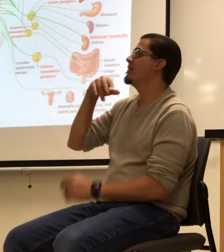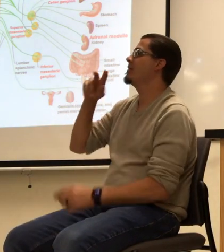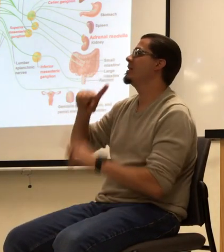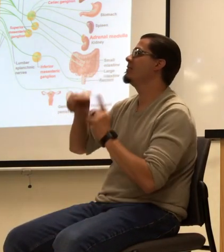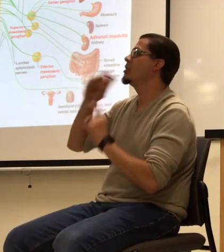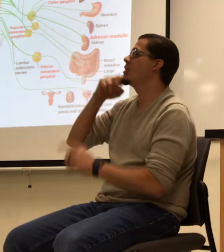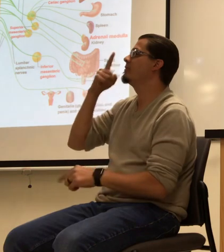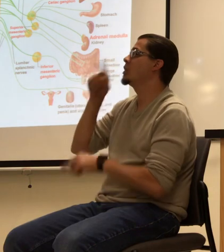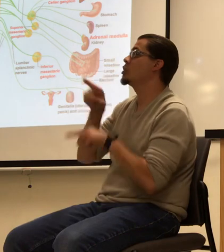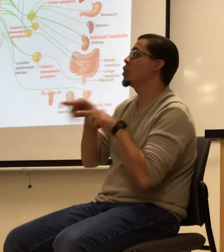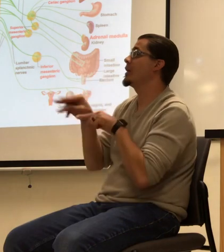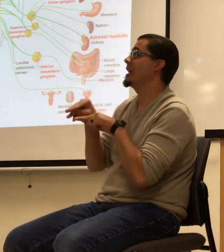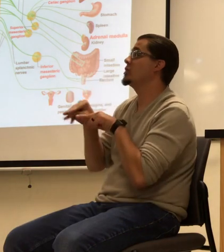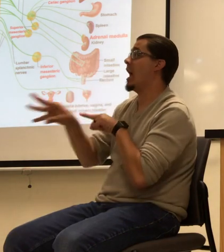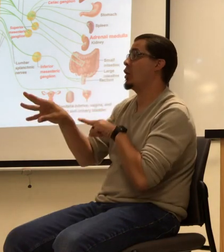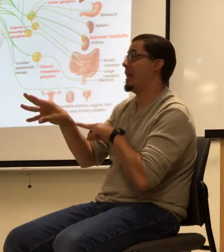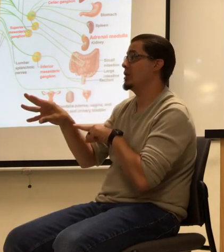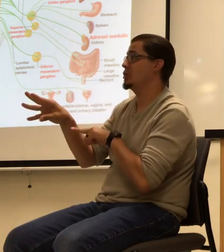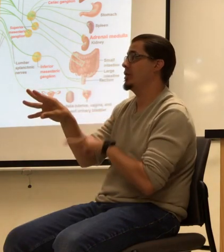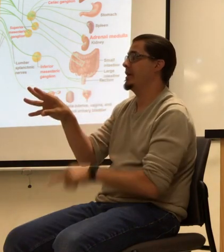ejaculation,